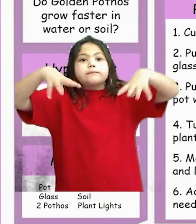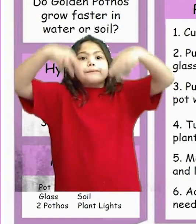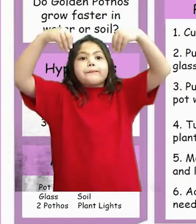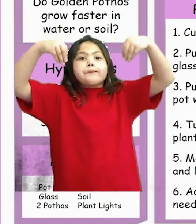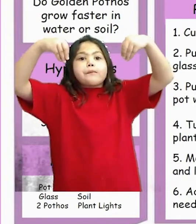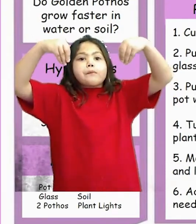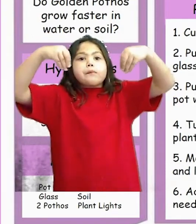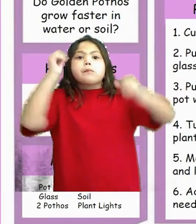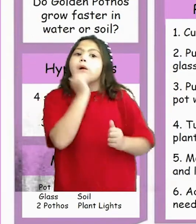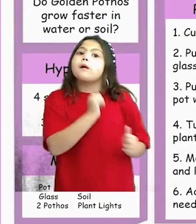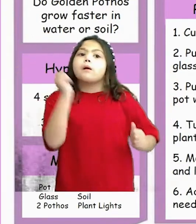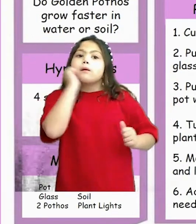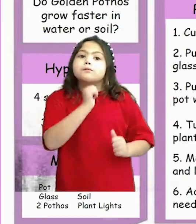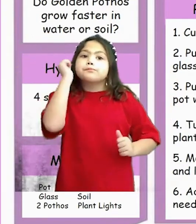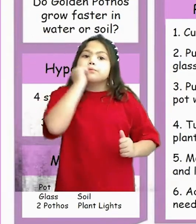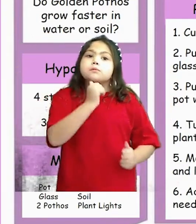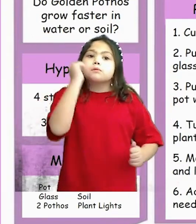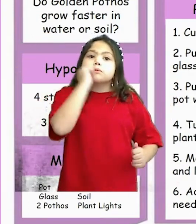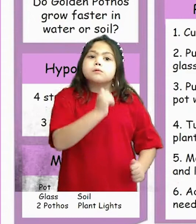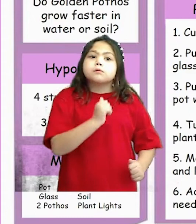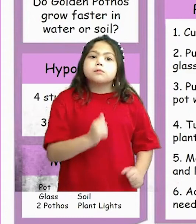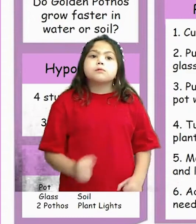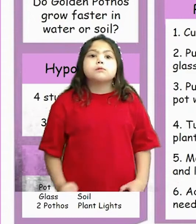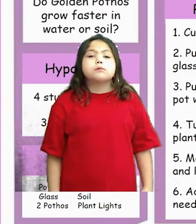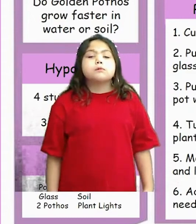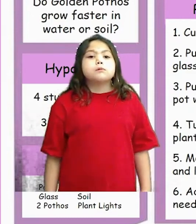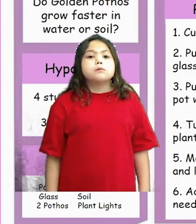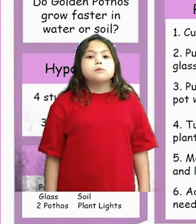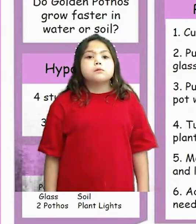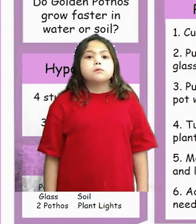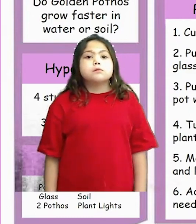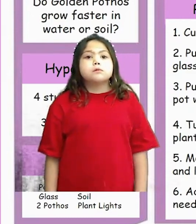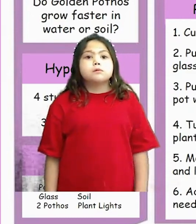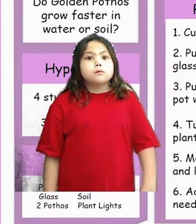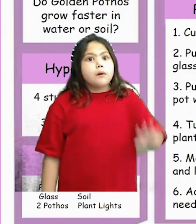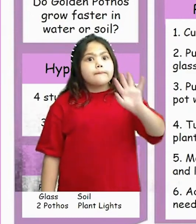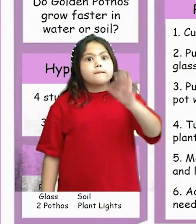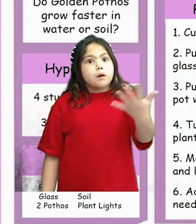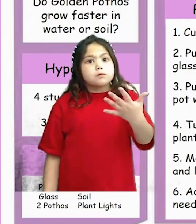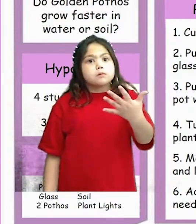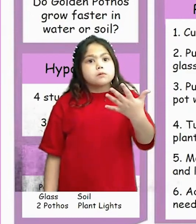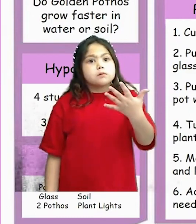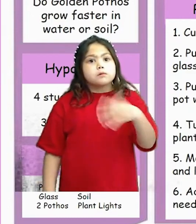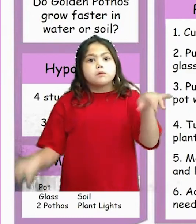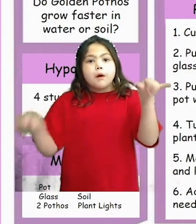The 4th step is to use the plant lights and turn them on and off daily.